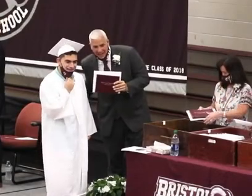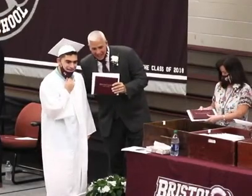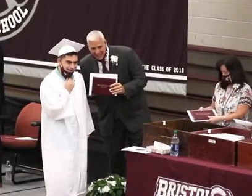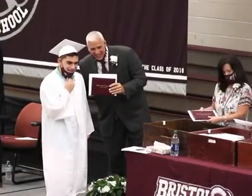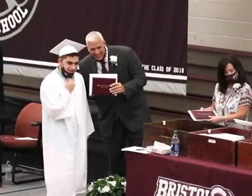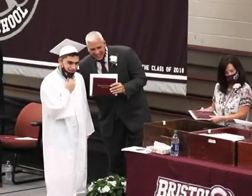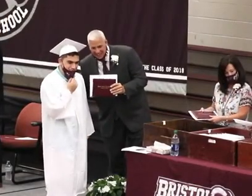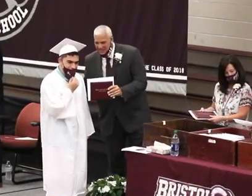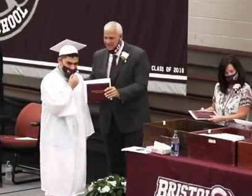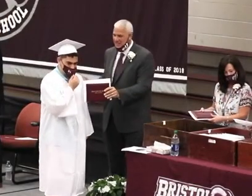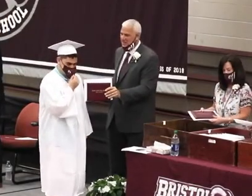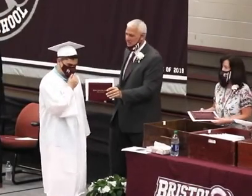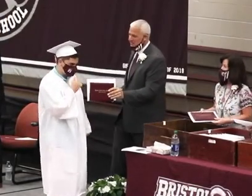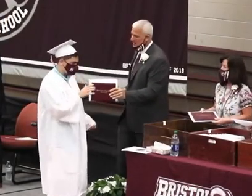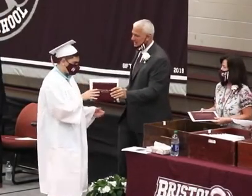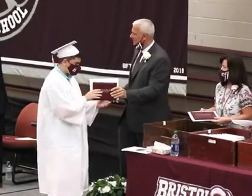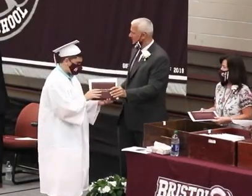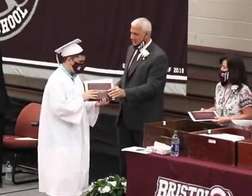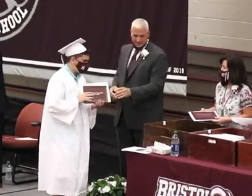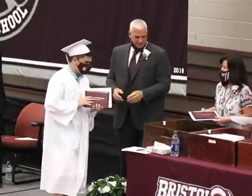Brandon Tyler Carey.